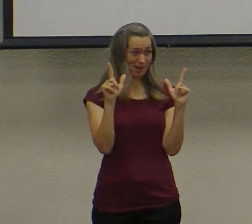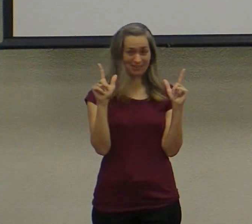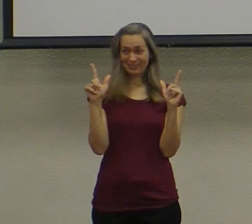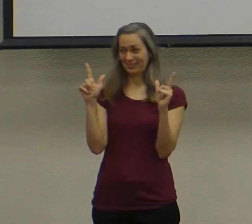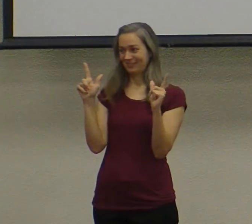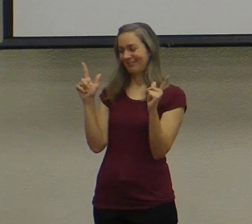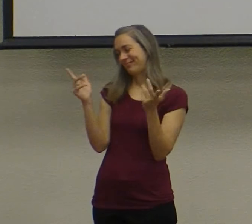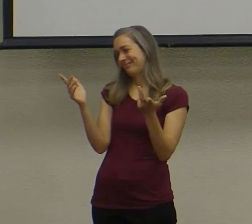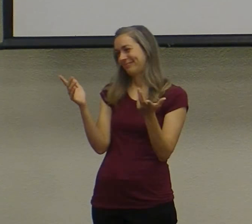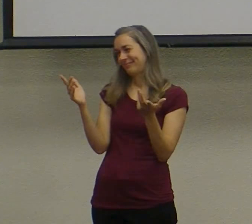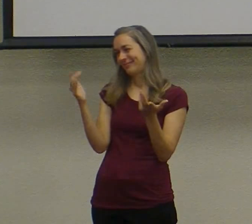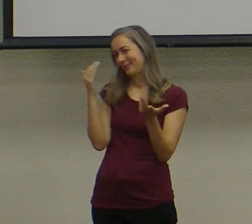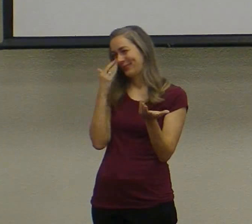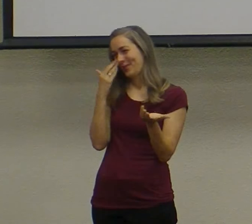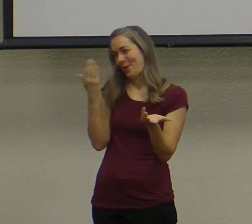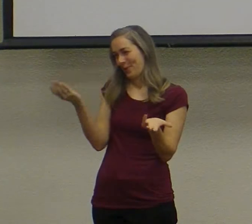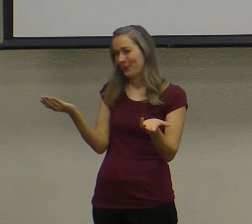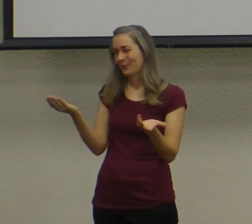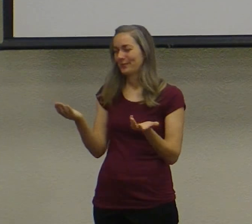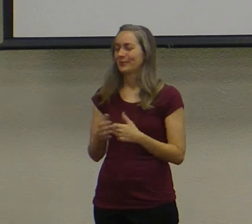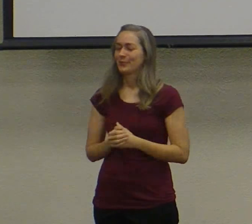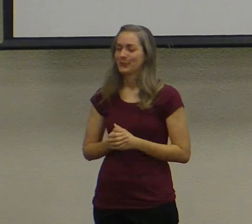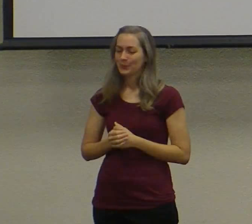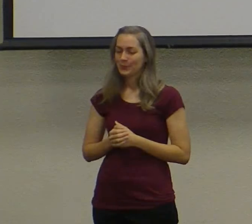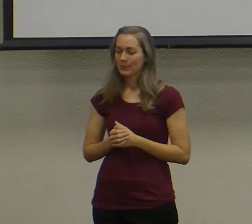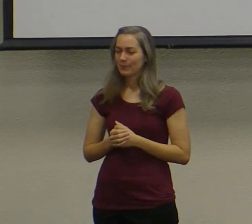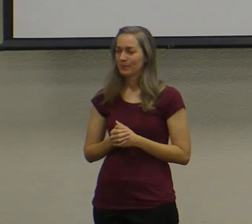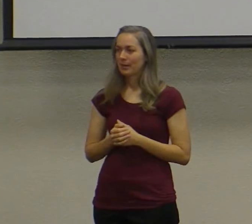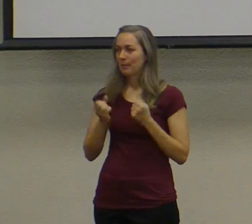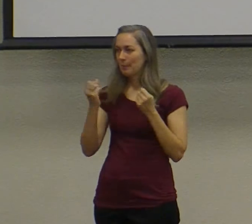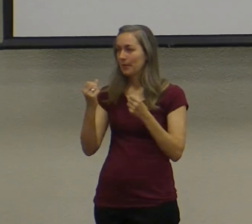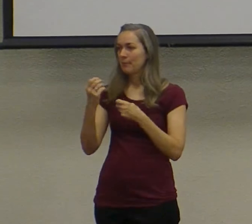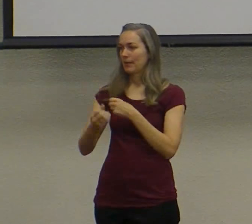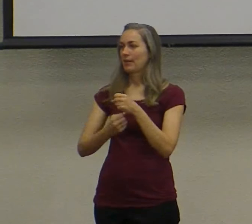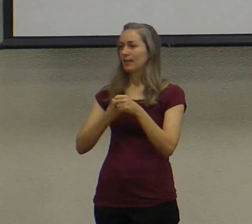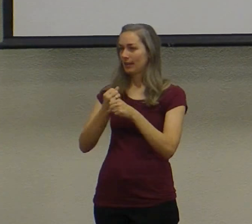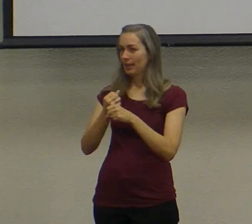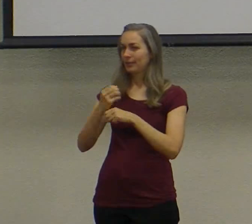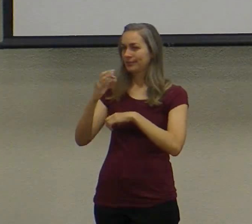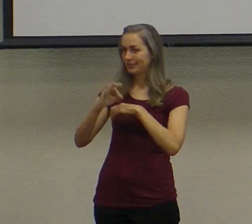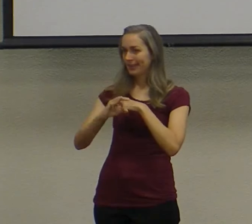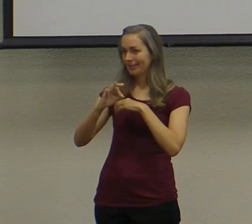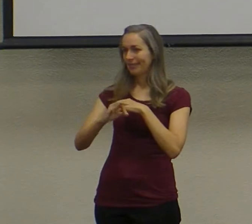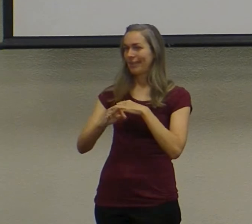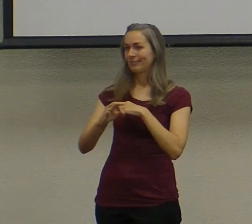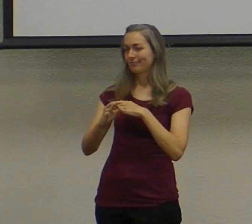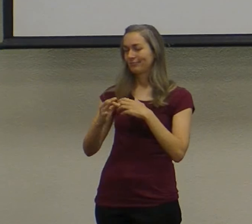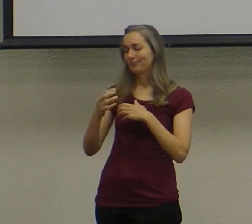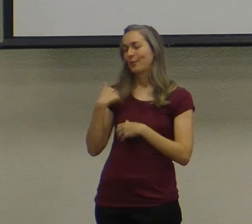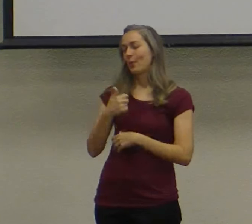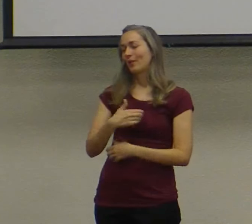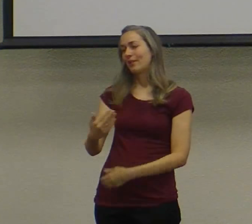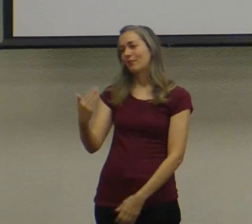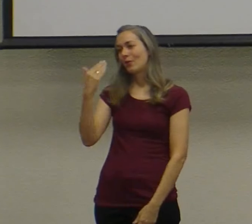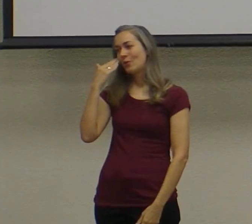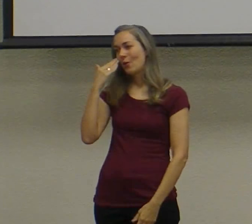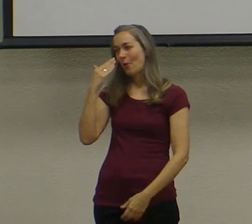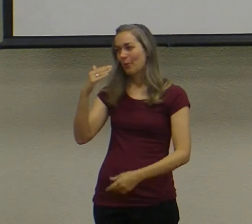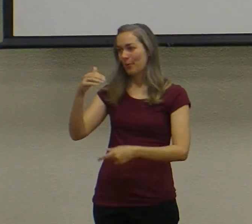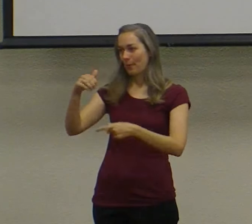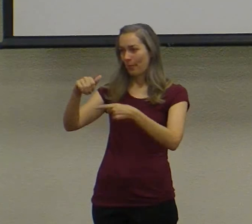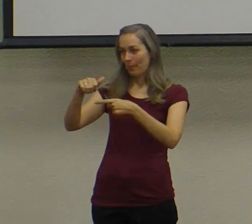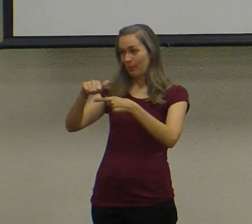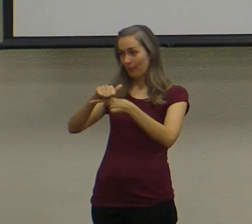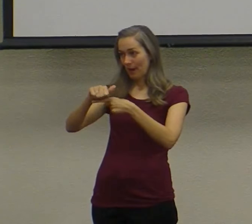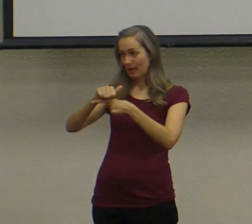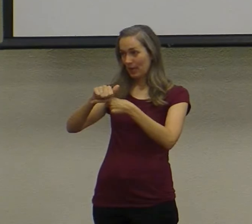no surprises in that, right? And so we've known for many years at Sunset that a practicum ministry or